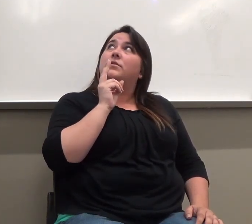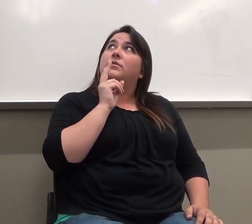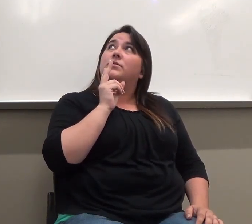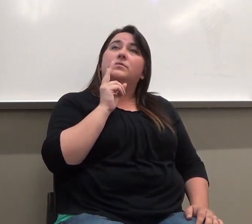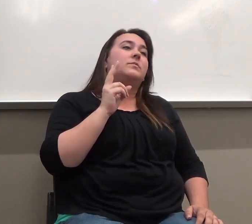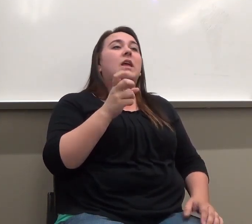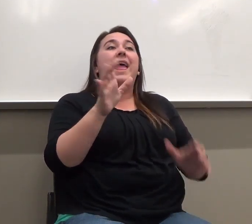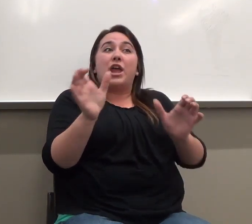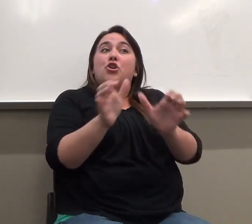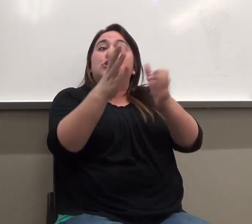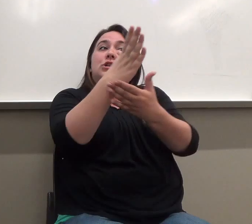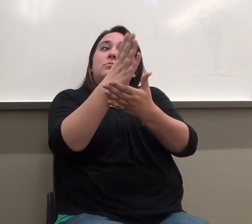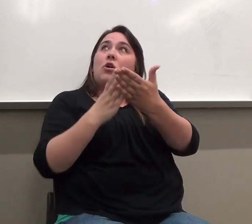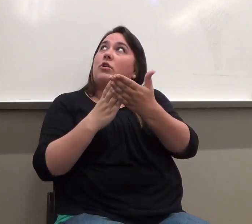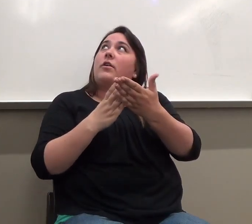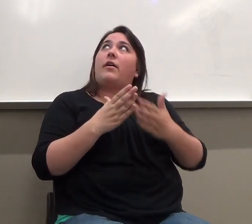Develop? No. Development?